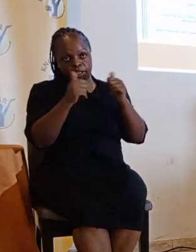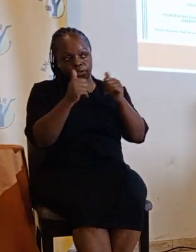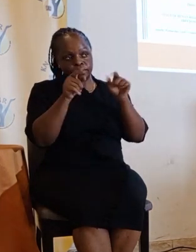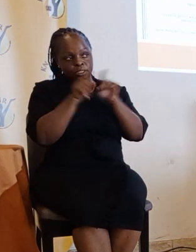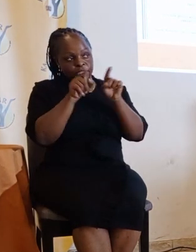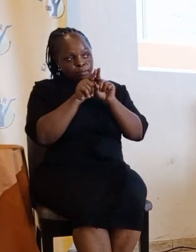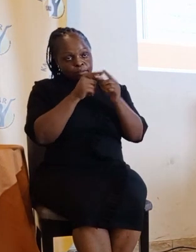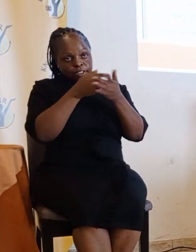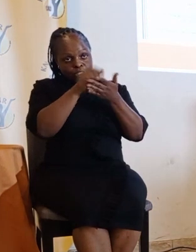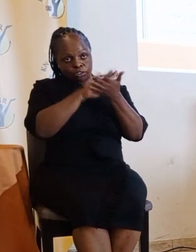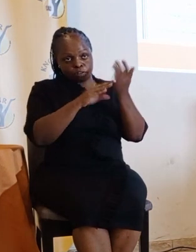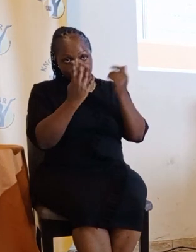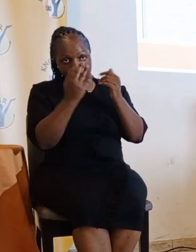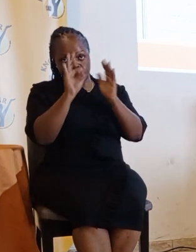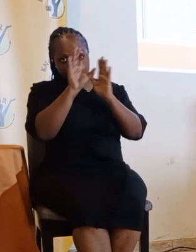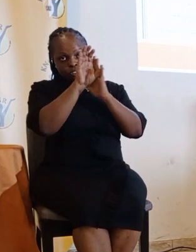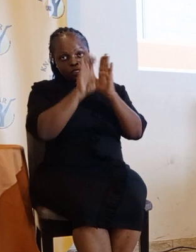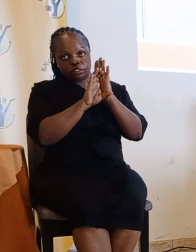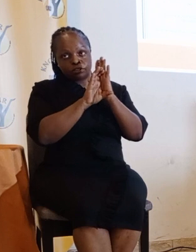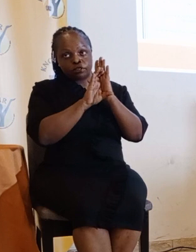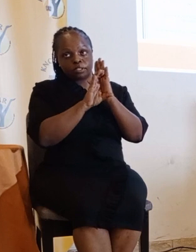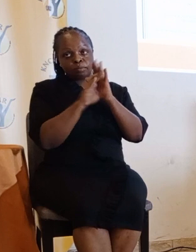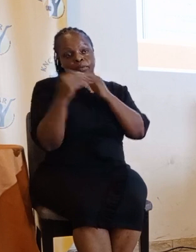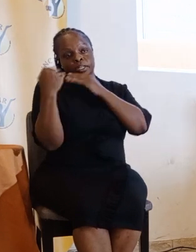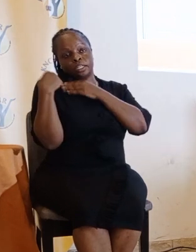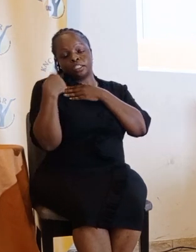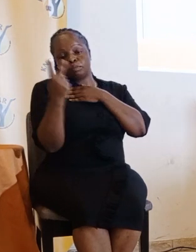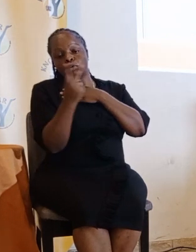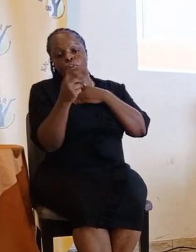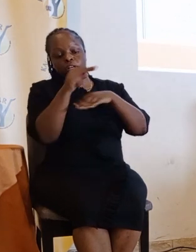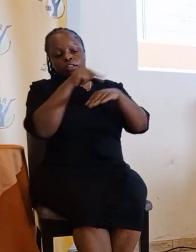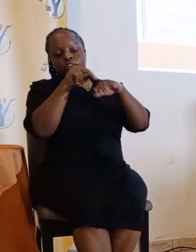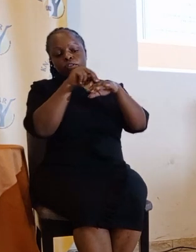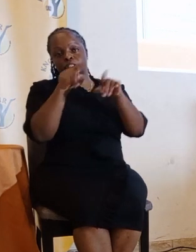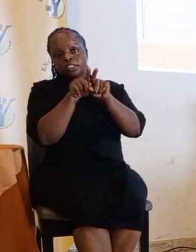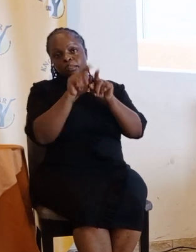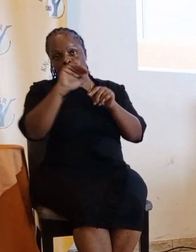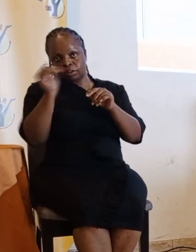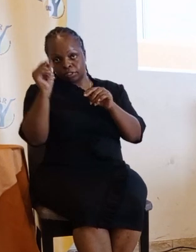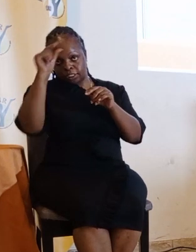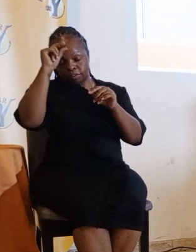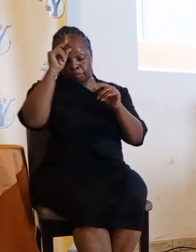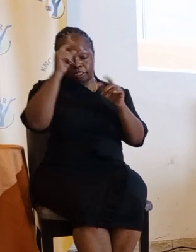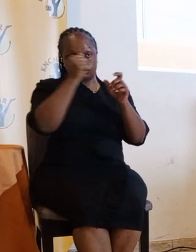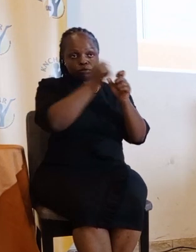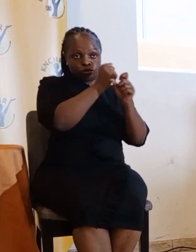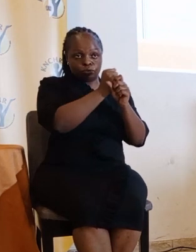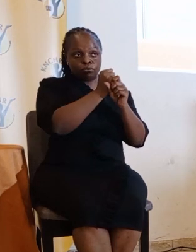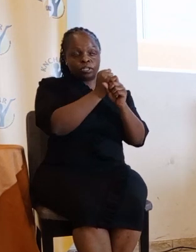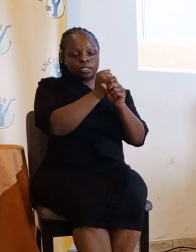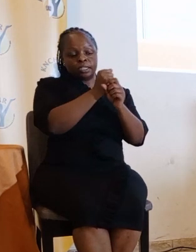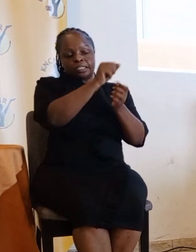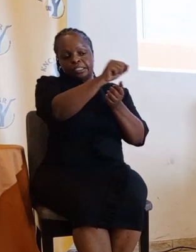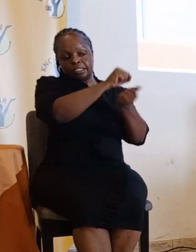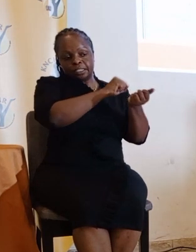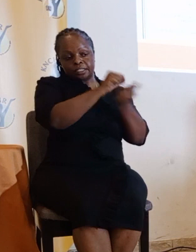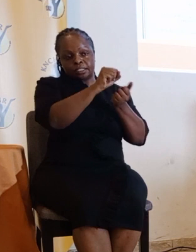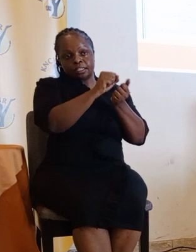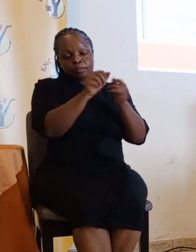Moreover, Schedule 4 of the Constitution mandates both the national and county governments to undertake disaster